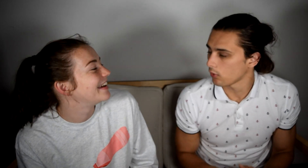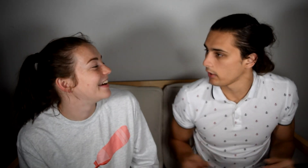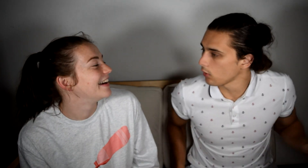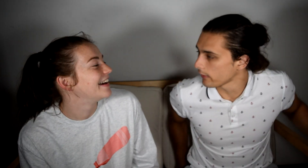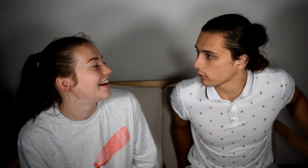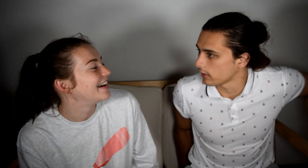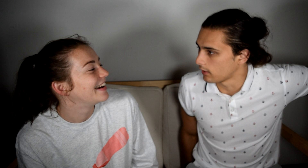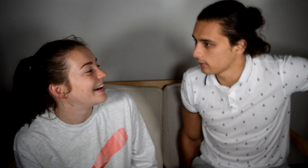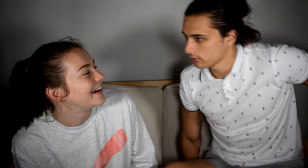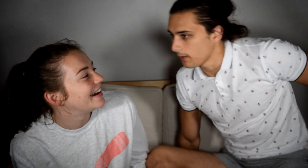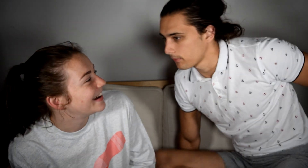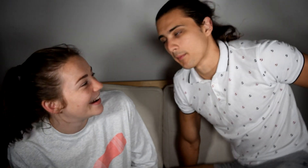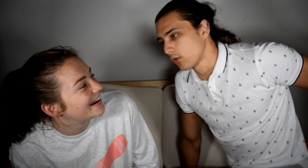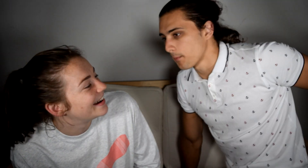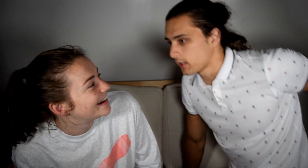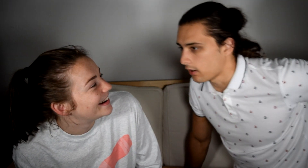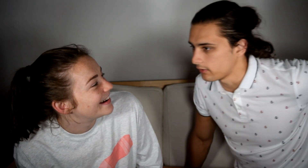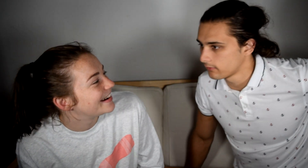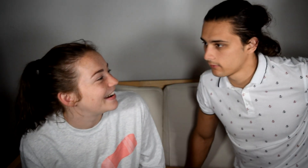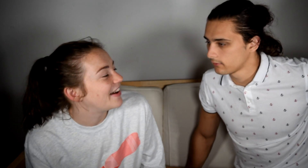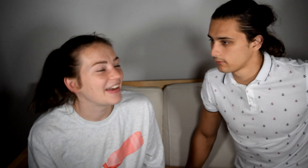no, that's a good idea. Yeah, but don't make it hard. Okay.